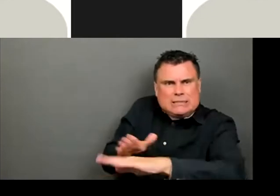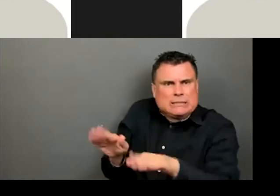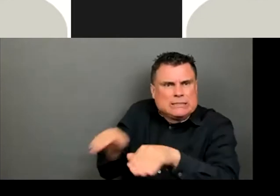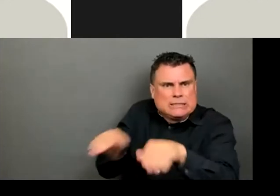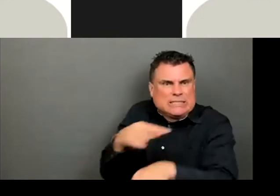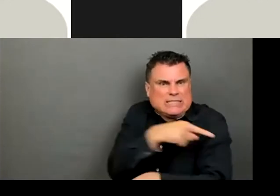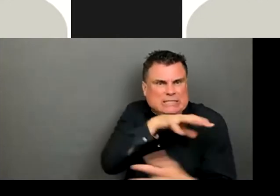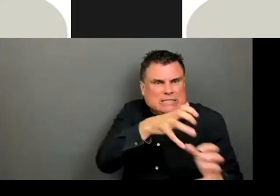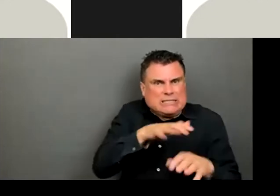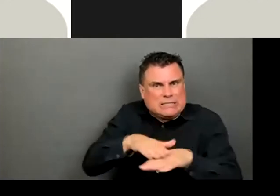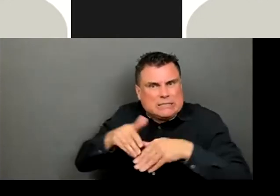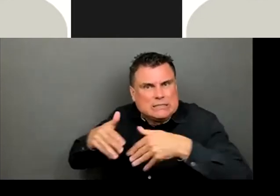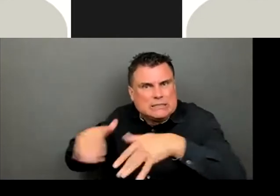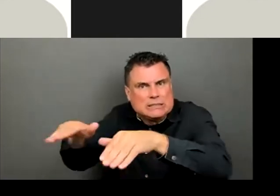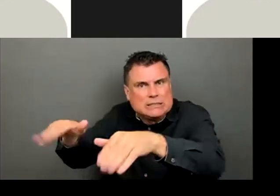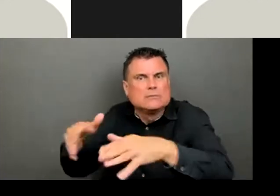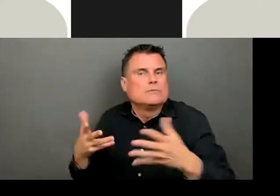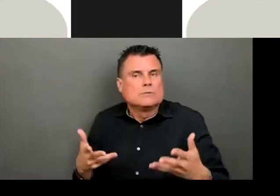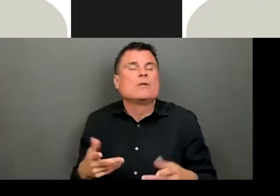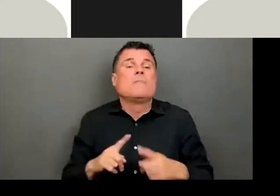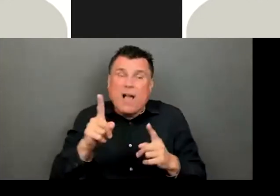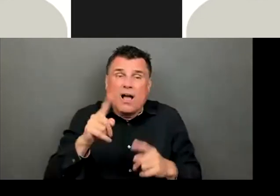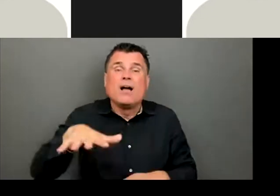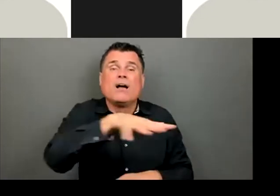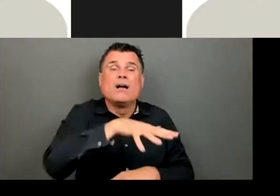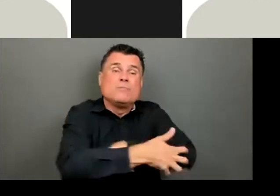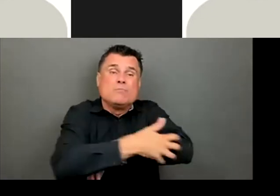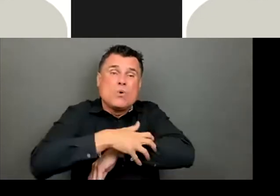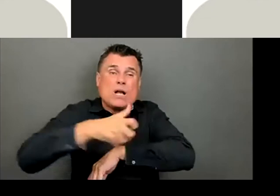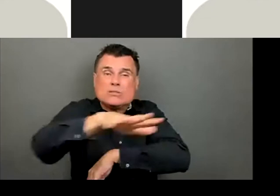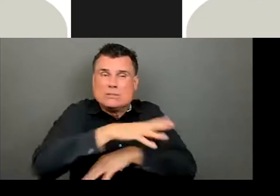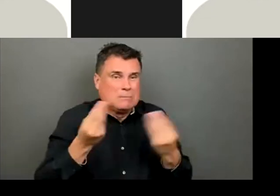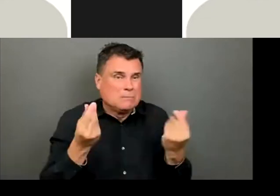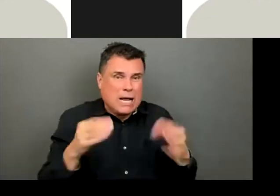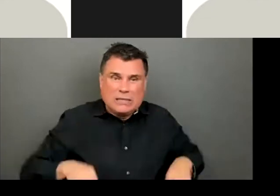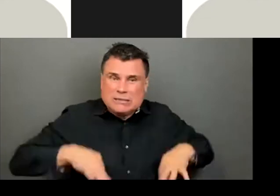resource countries and communities? Over to the panel.